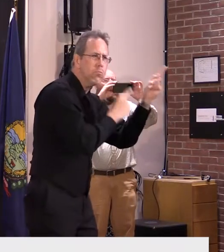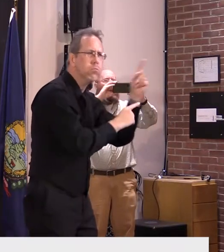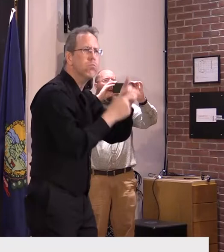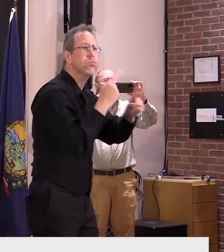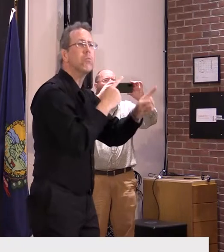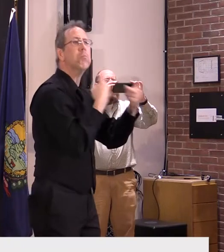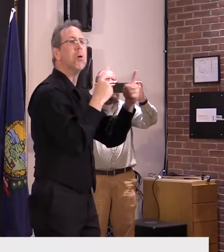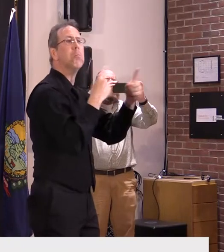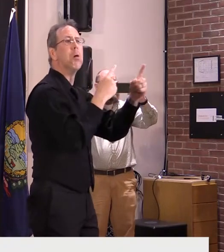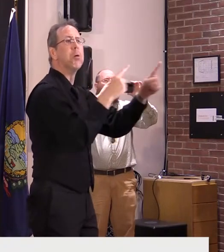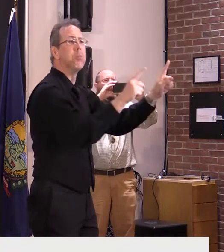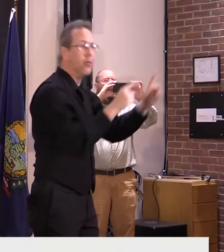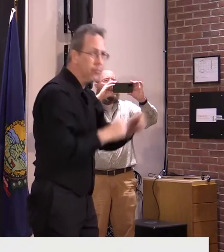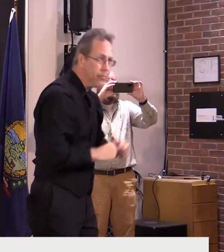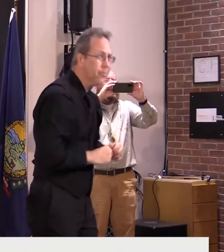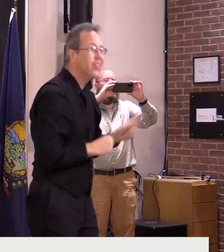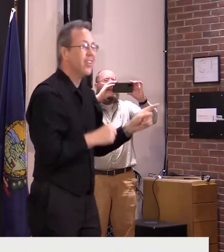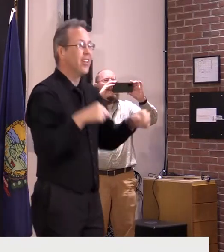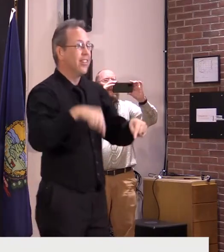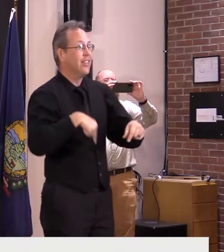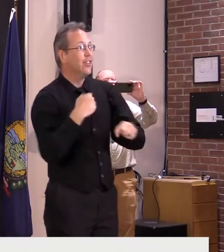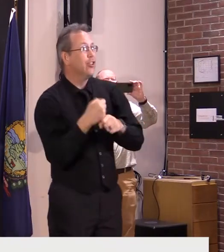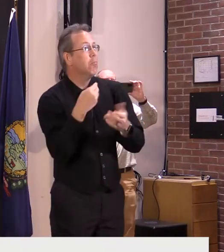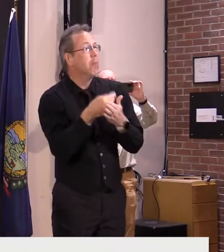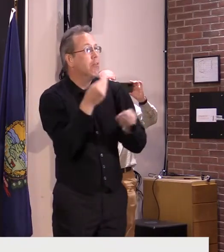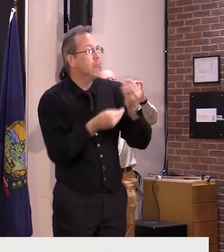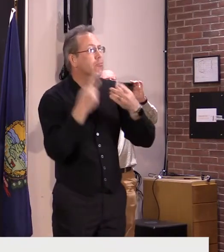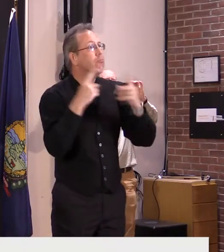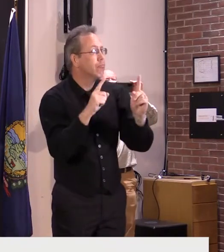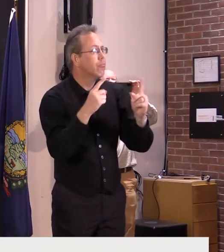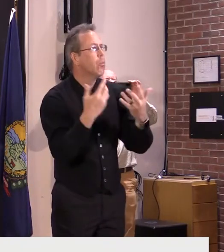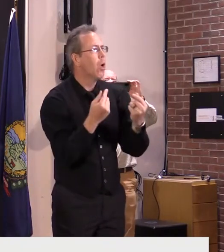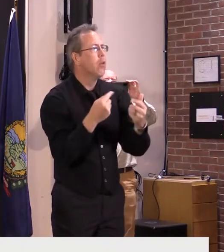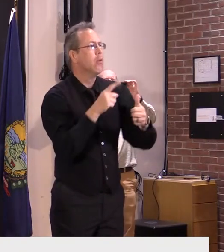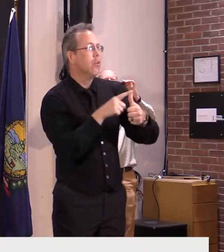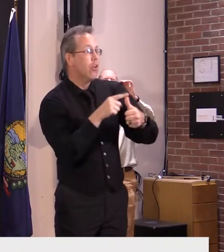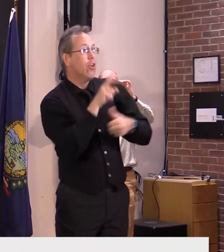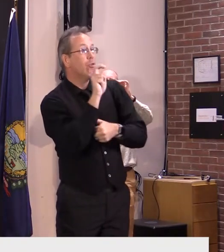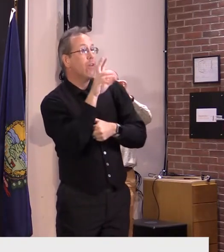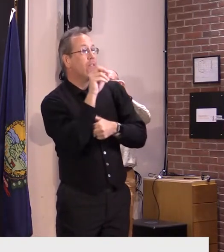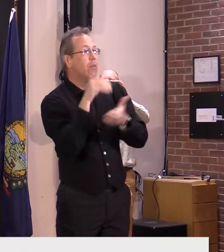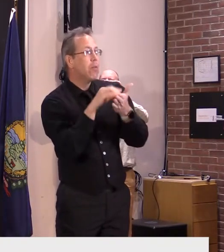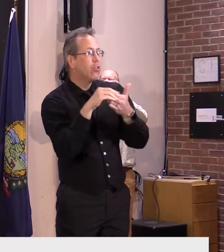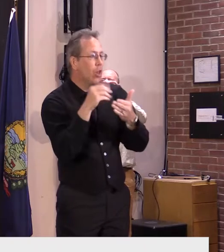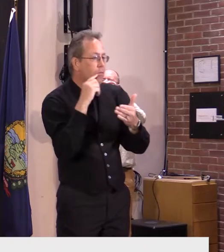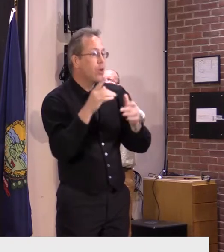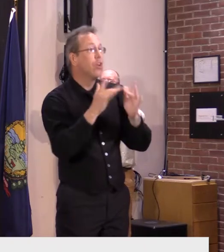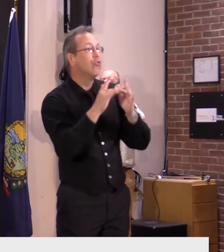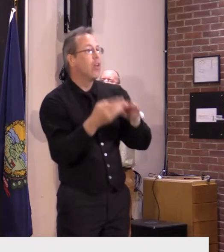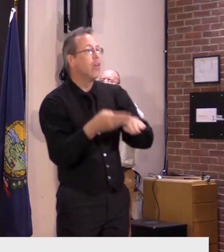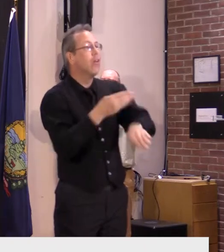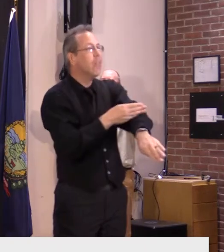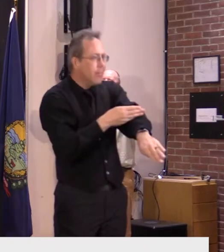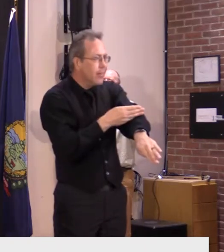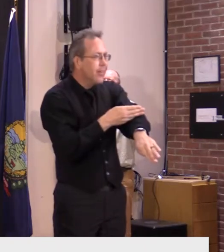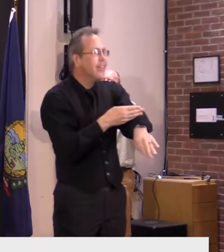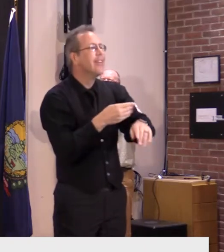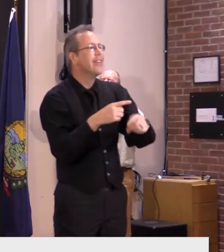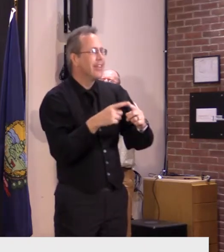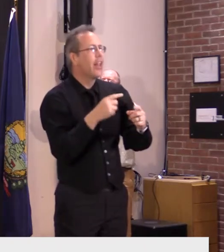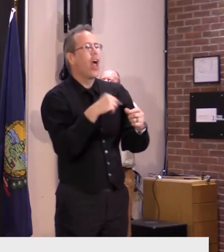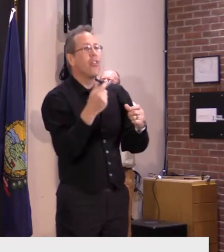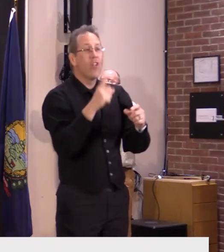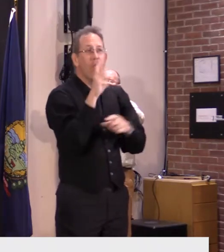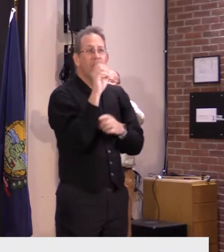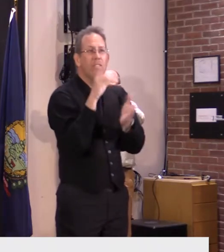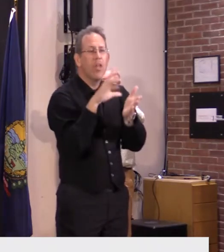budget, the legislature funded the second half of the $250 million broadband request, which will provide the vast